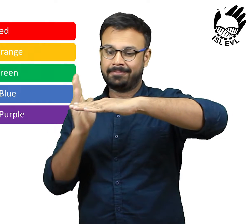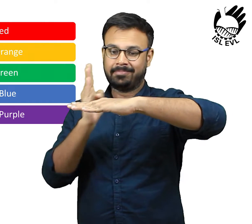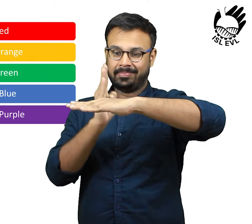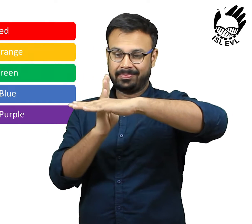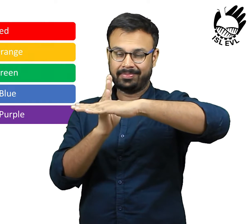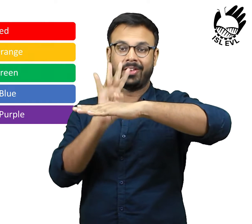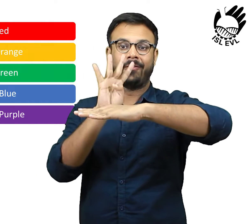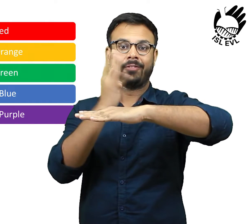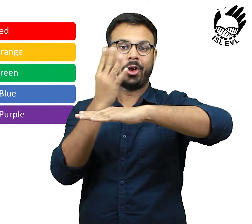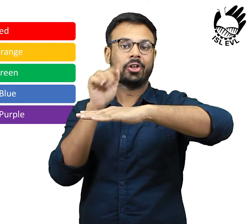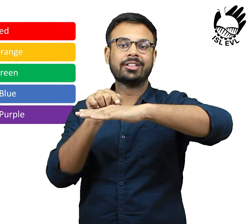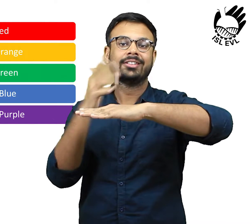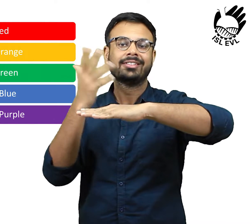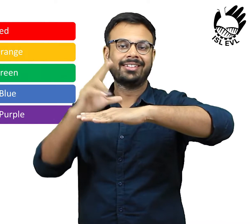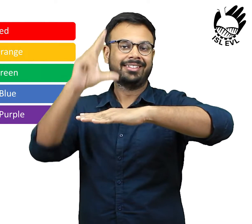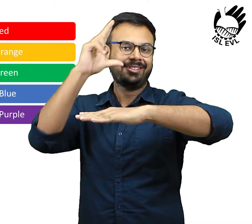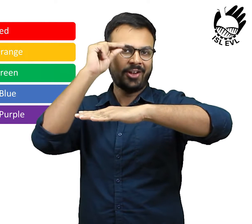Number 1 is red.